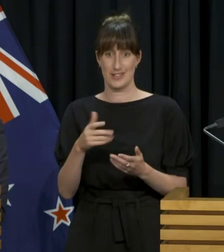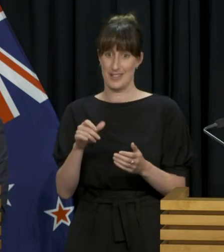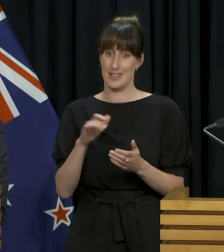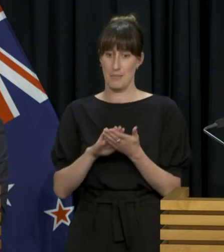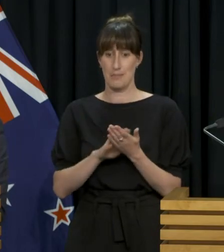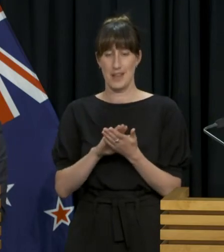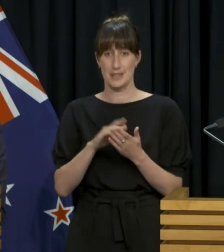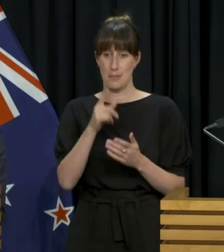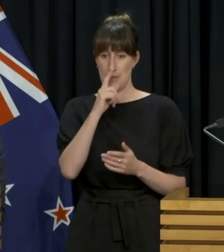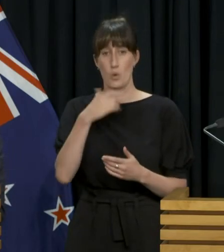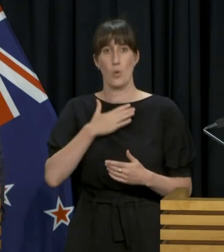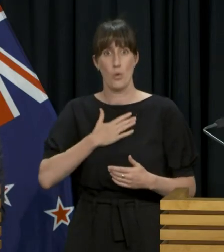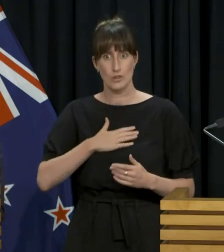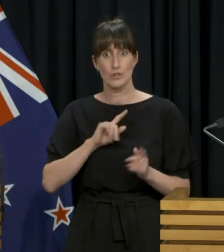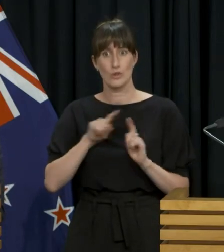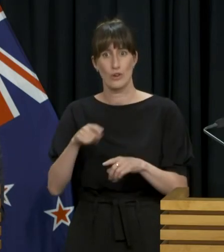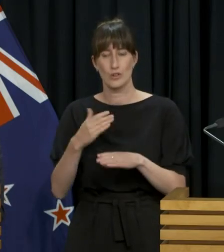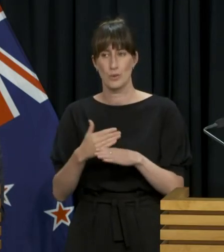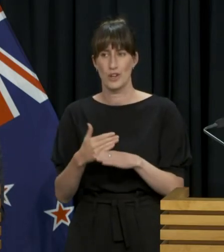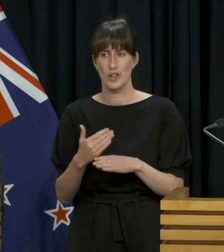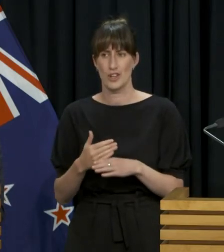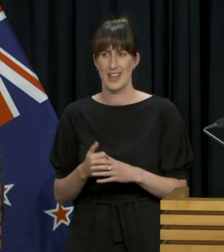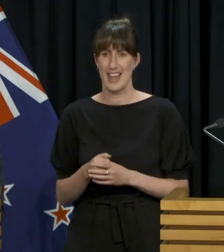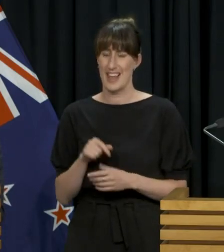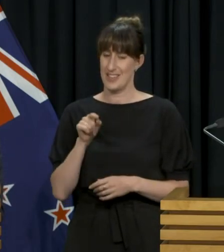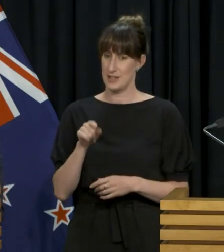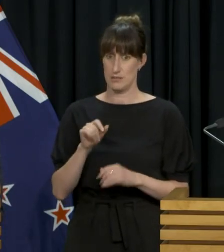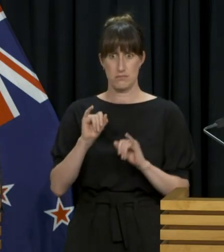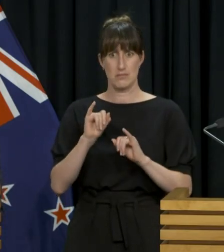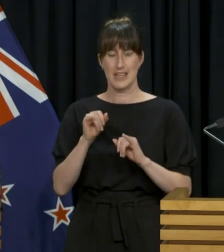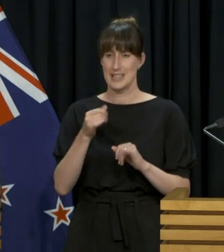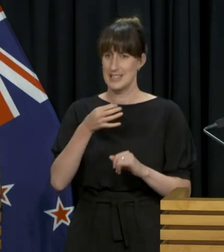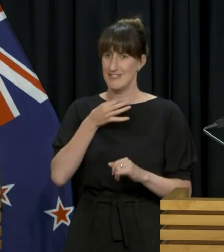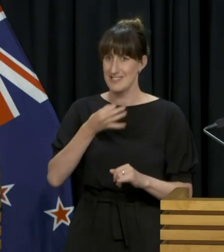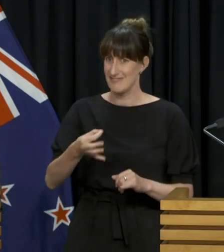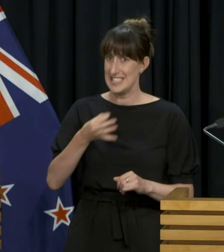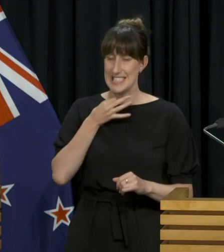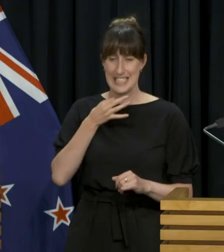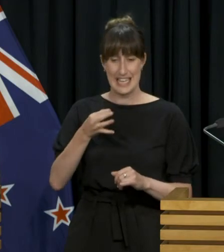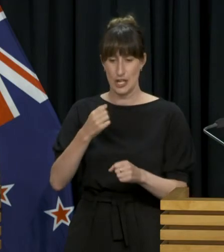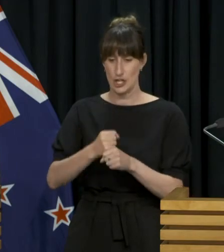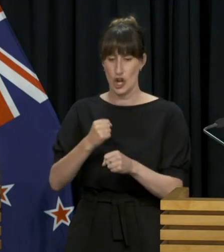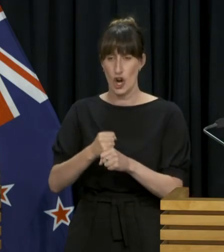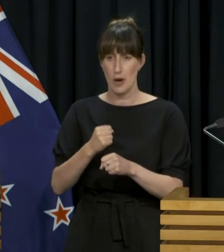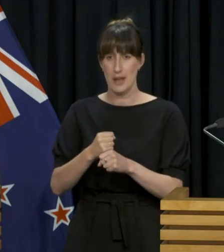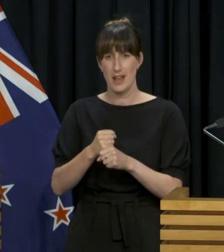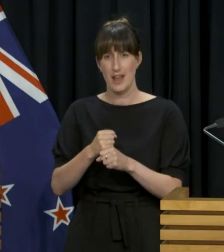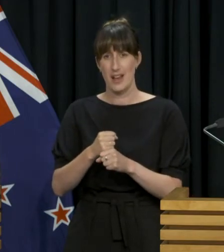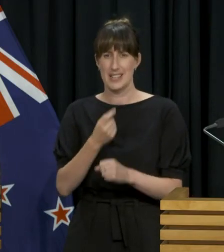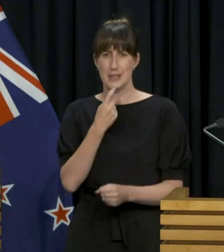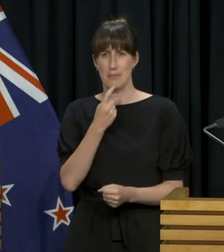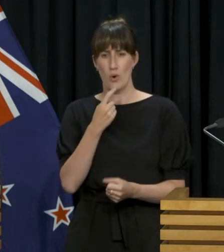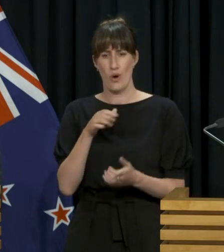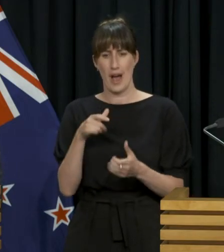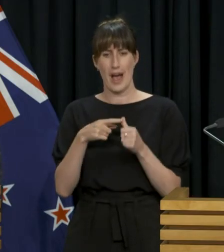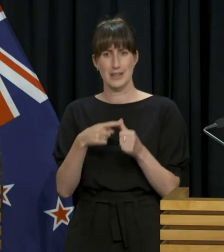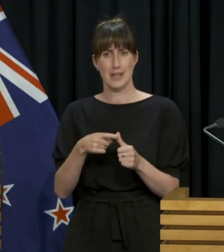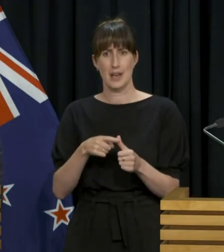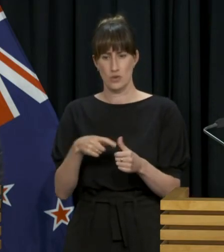looking for people to get on the front line for what is essentially a dangerous job because in a pandemic, why not just simply pay them more money to attract more